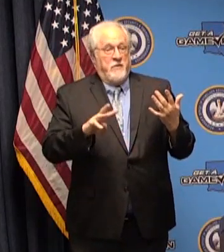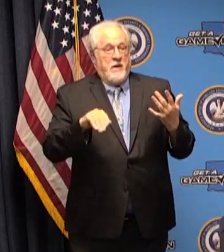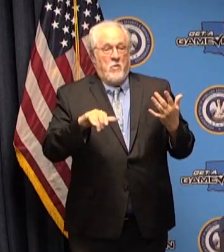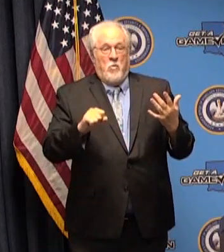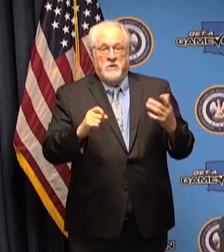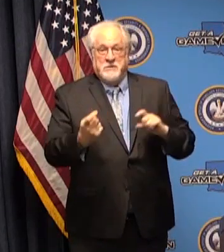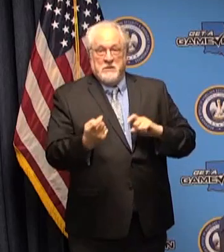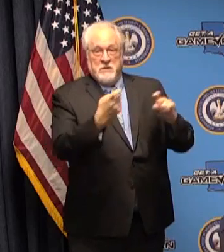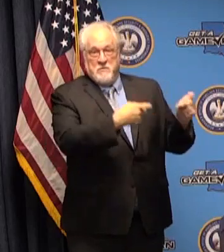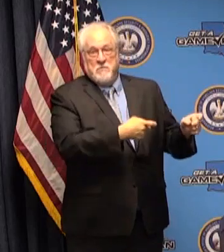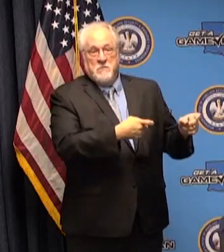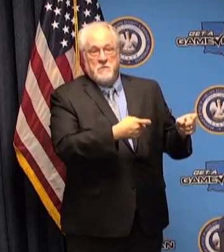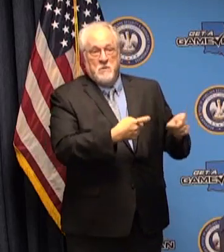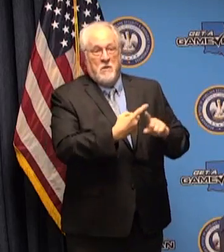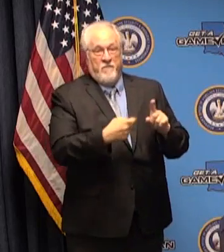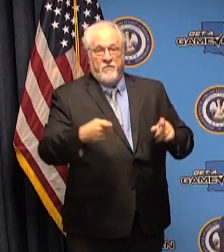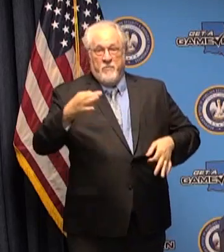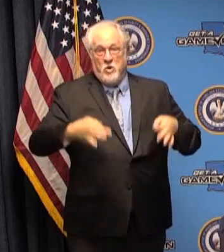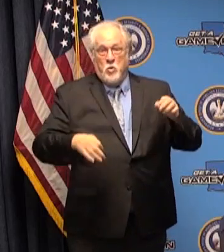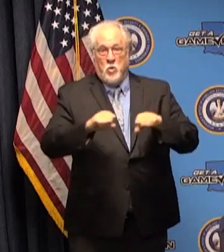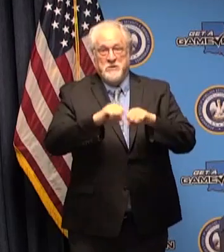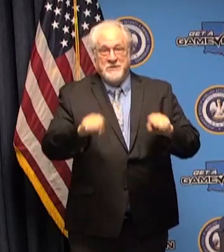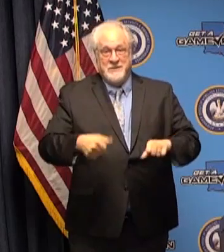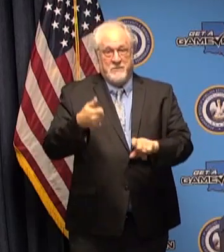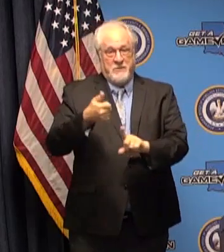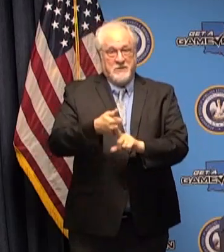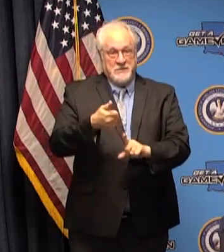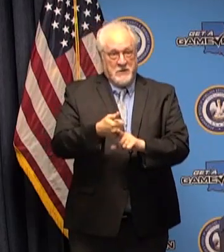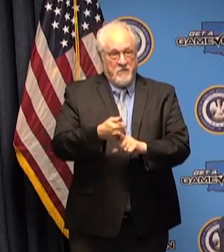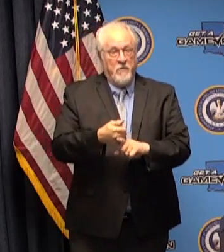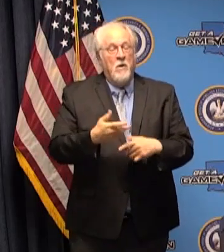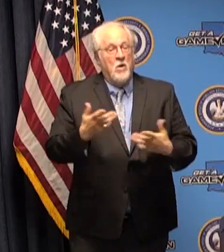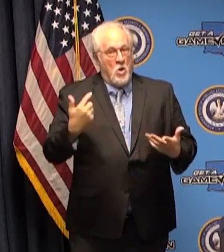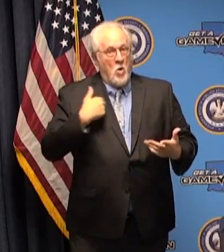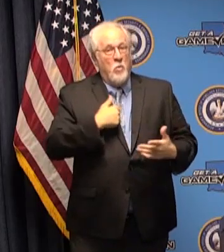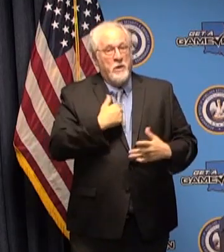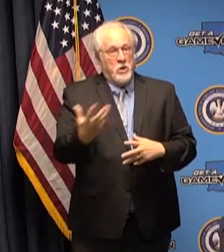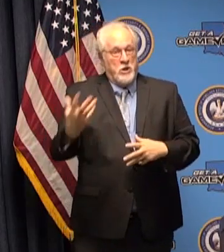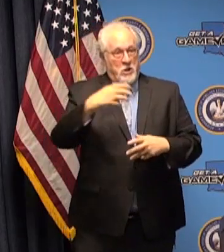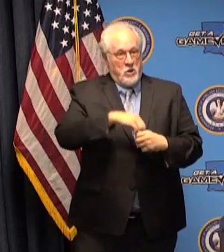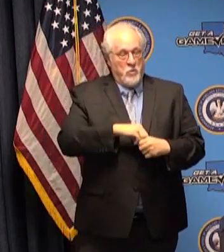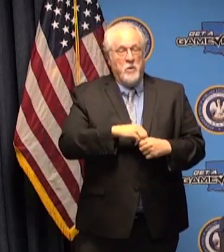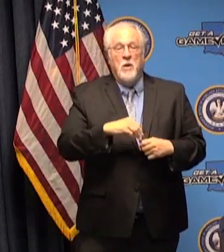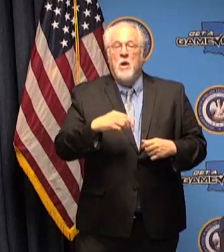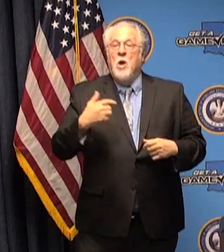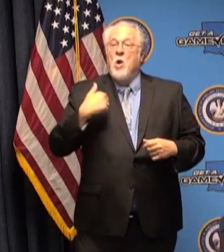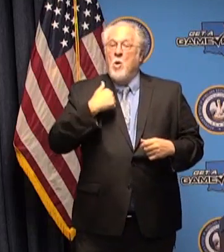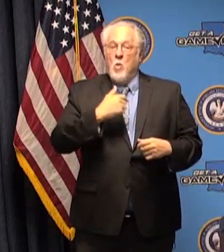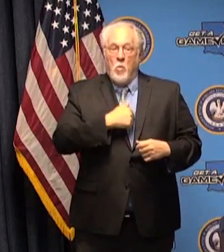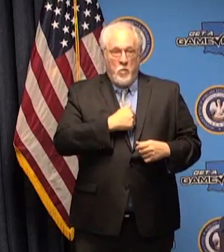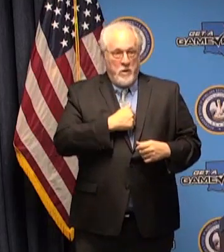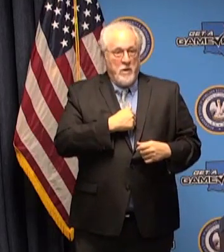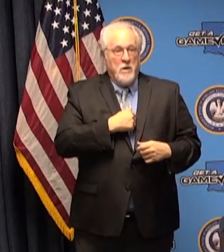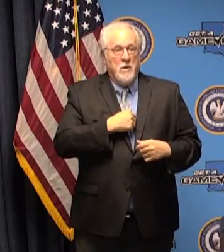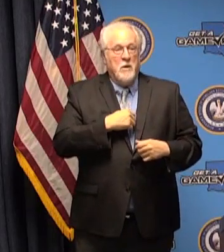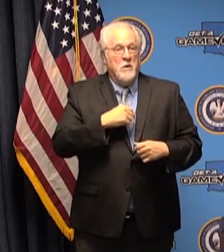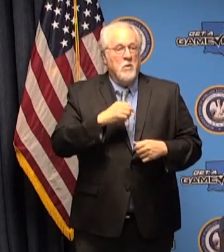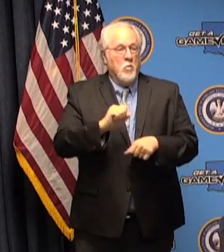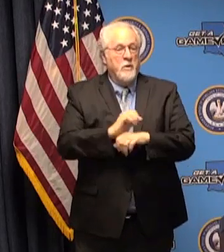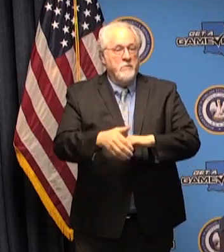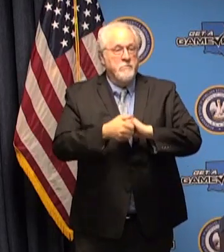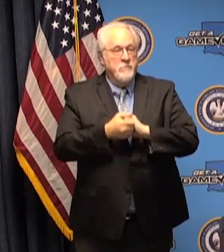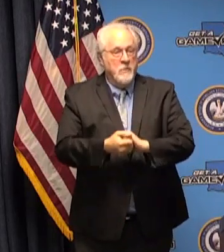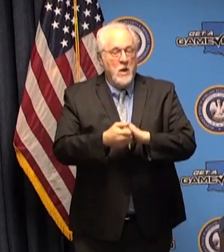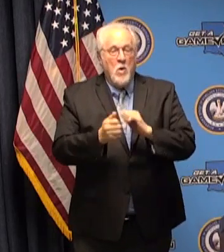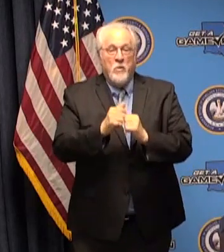was all given to me by the court system itself so that we could include it. We are working hand in hand